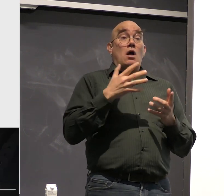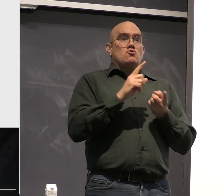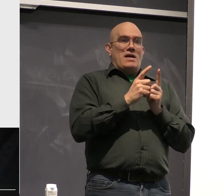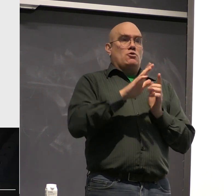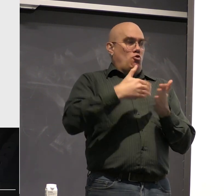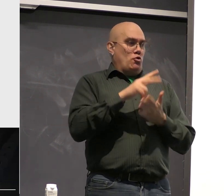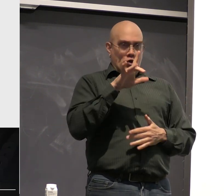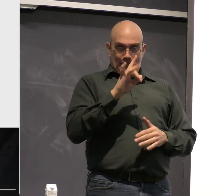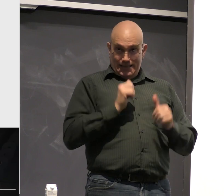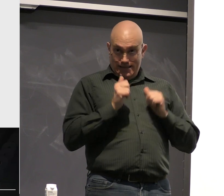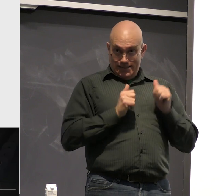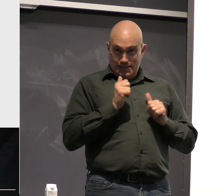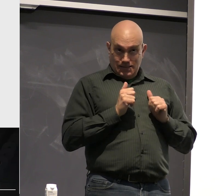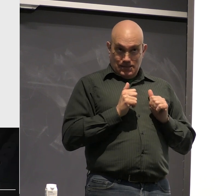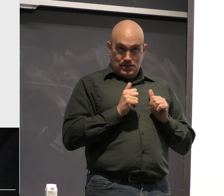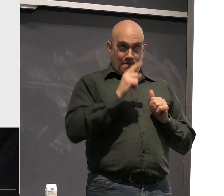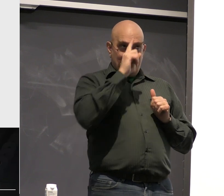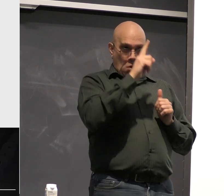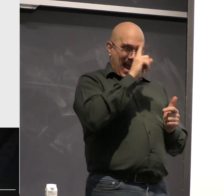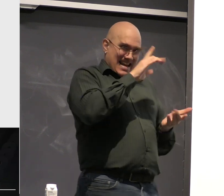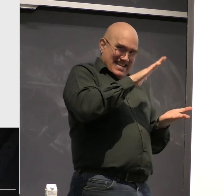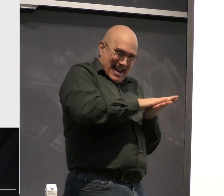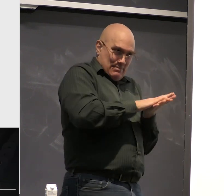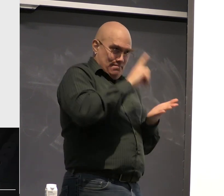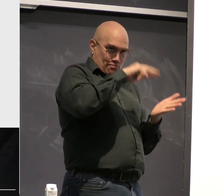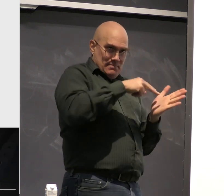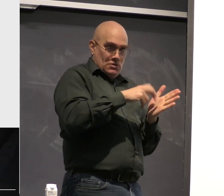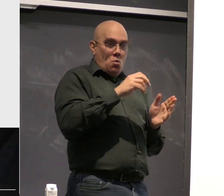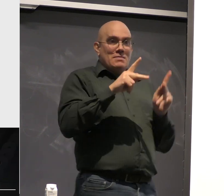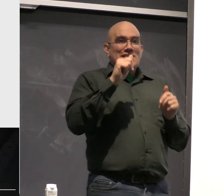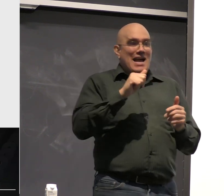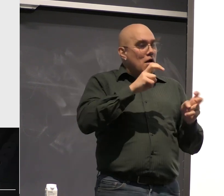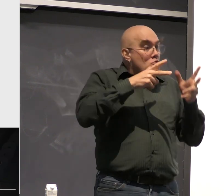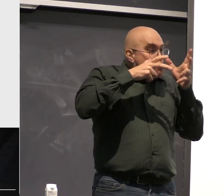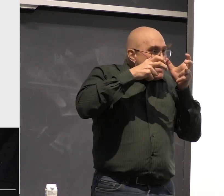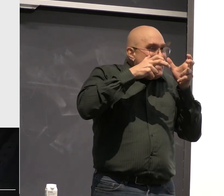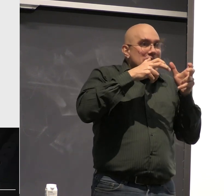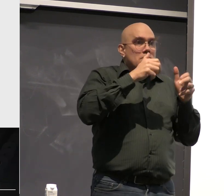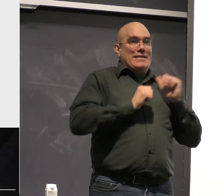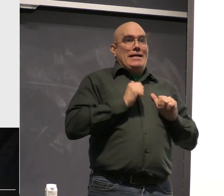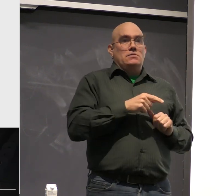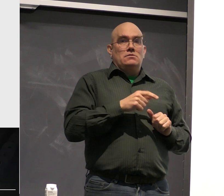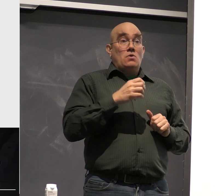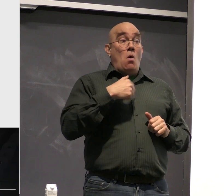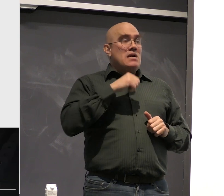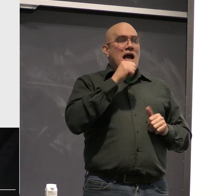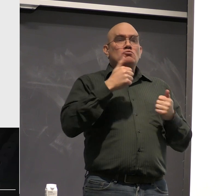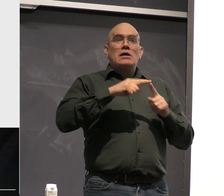project, and that's translating all 28 plays for academic purposes, so people can then read the plays with their